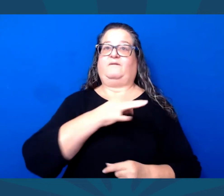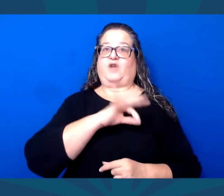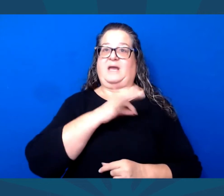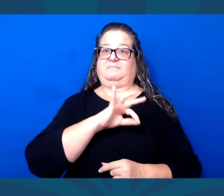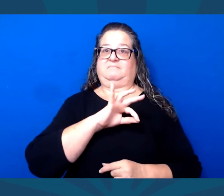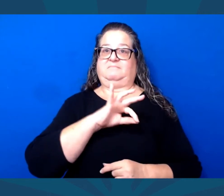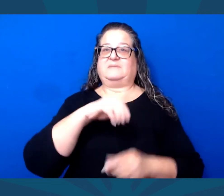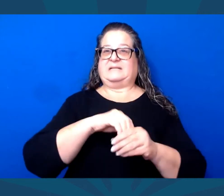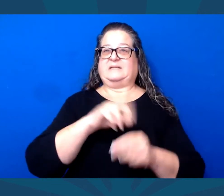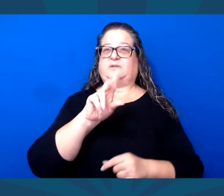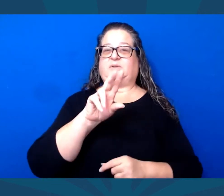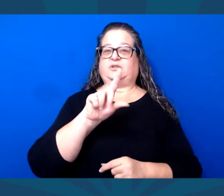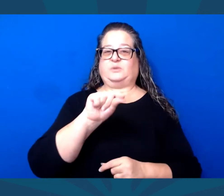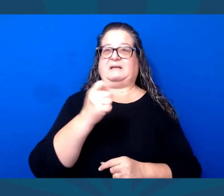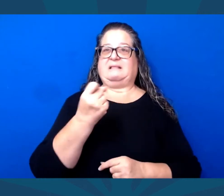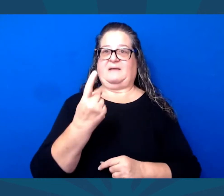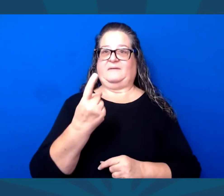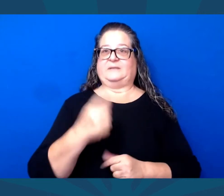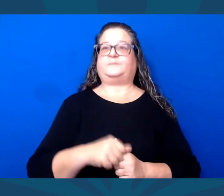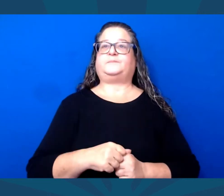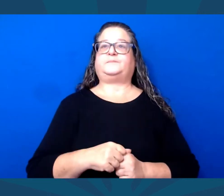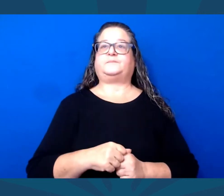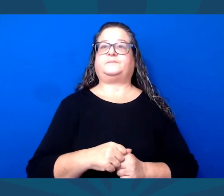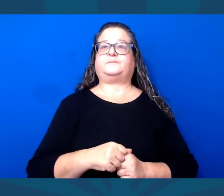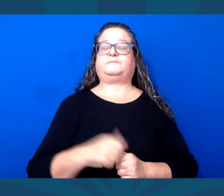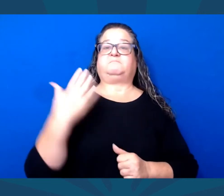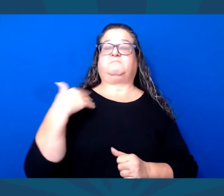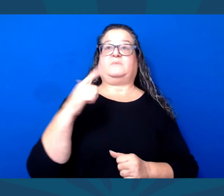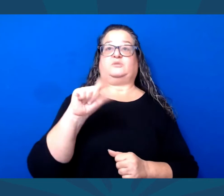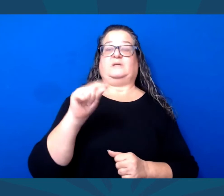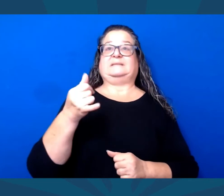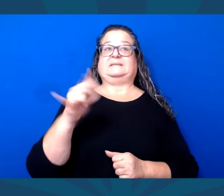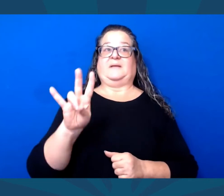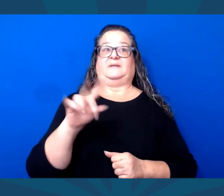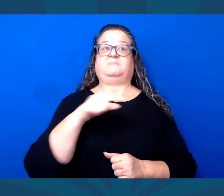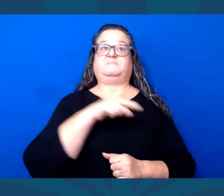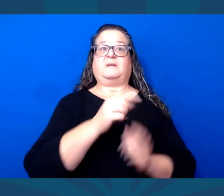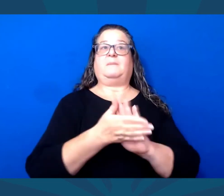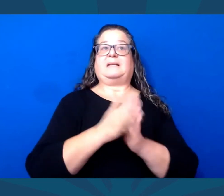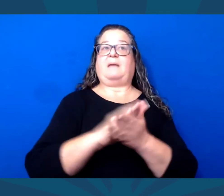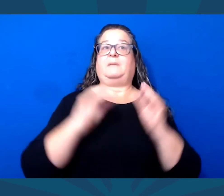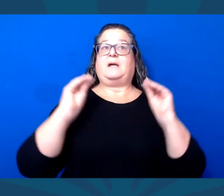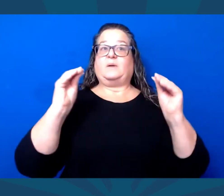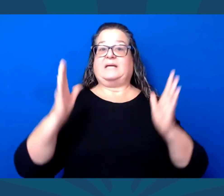While pursuing his education at Arizona State University, Michael joined Phi Beta Sigma